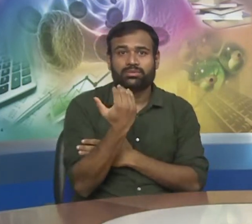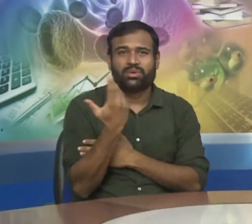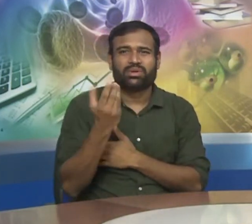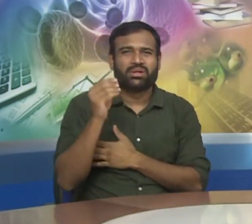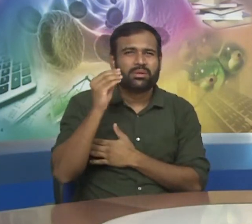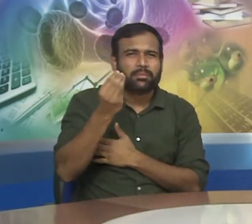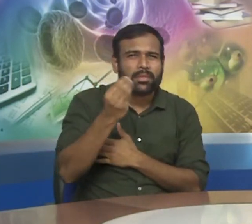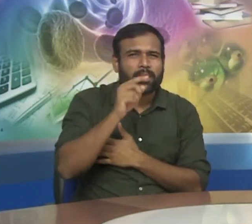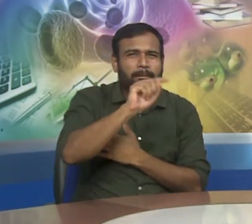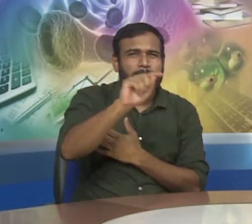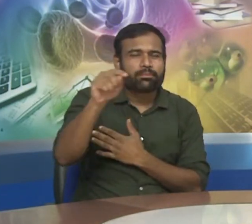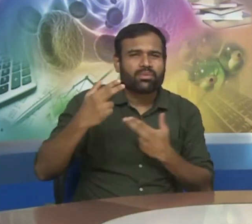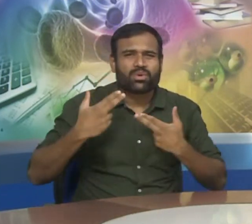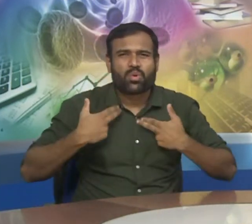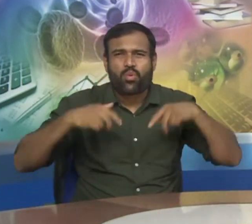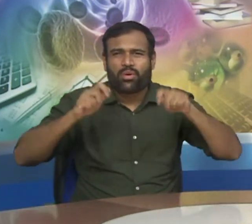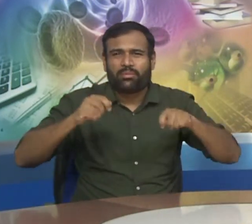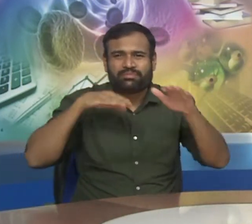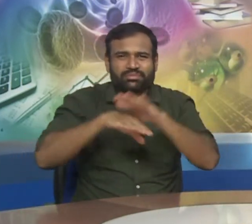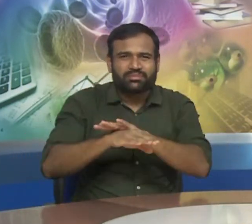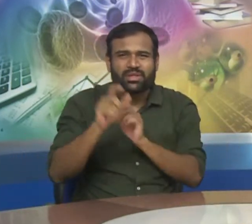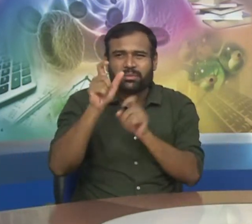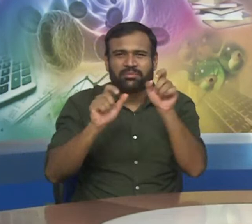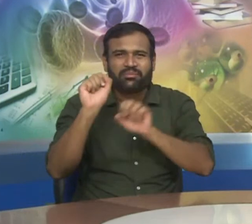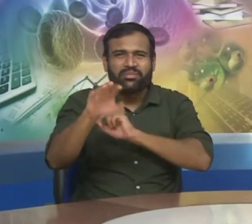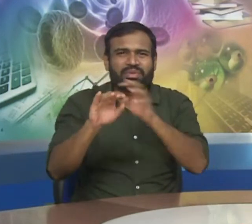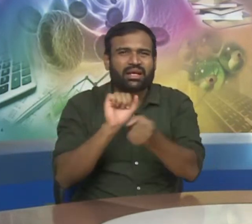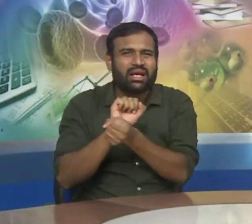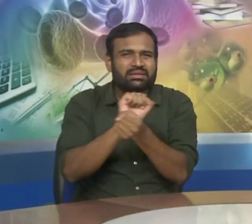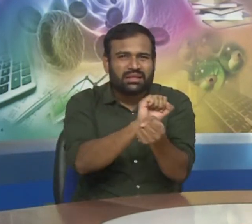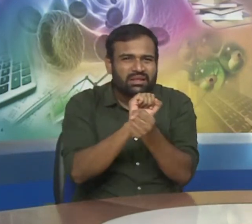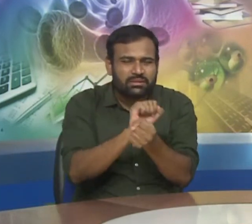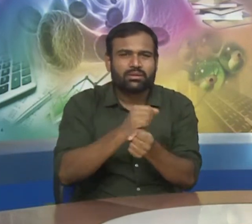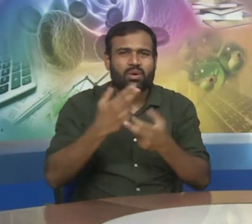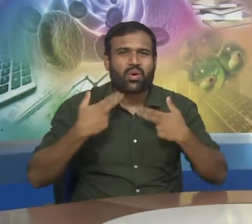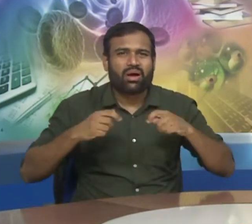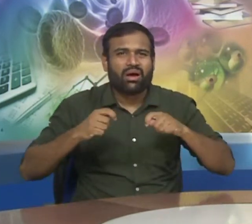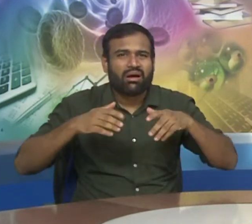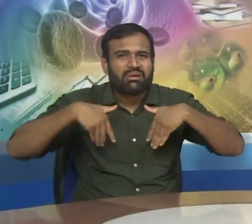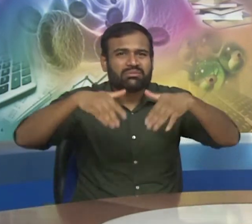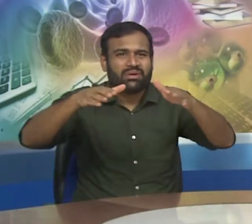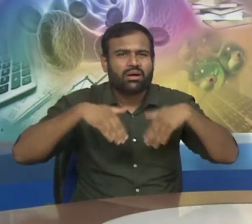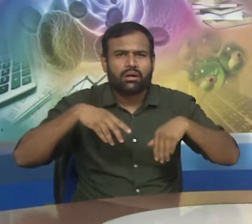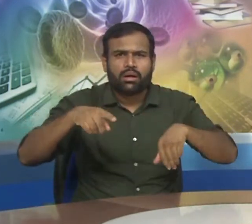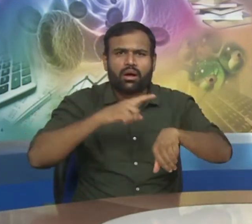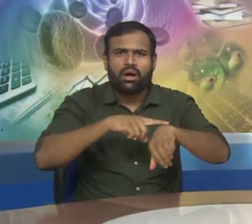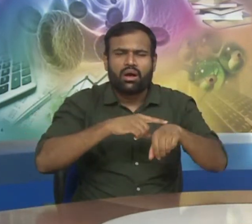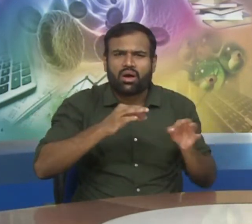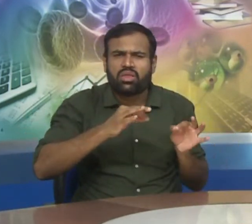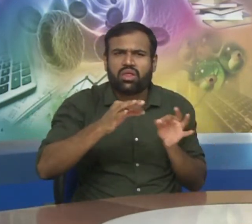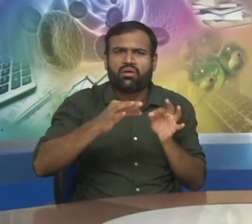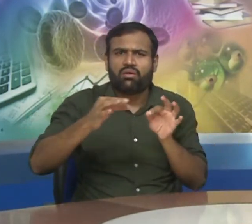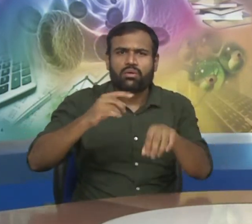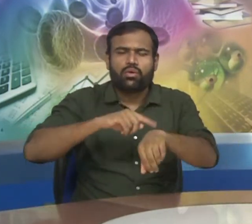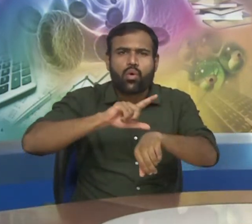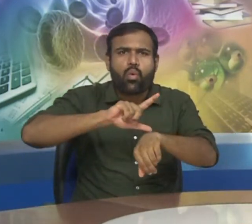If we talk about regarding the delay, in deciding the cases, the Supreme Court has held that delay